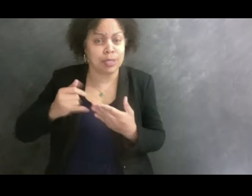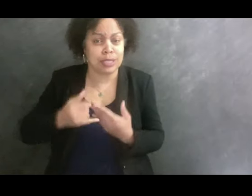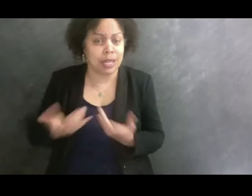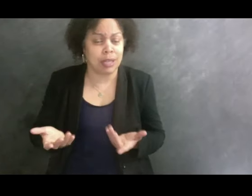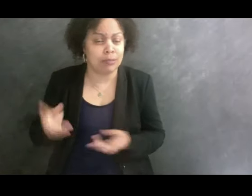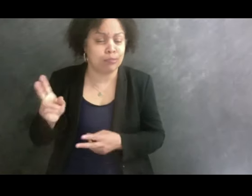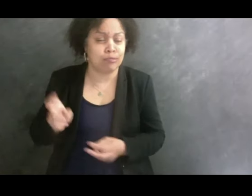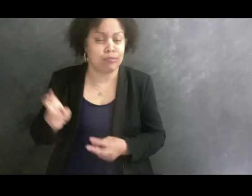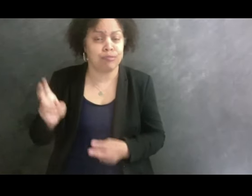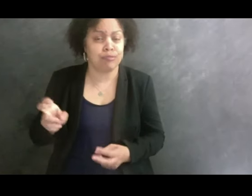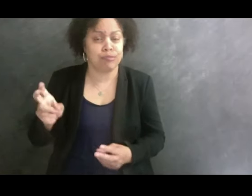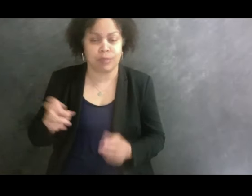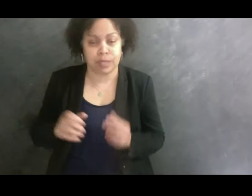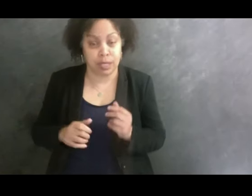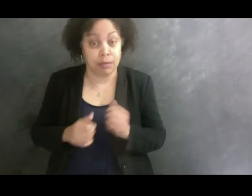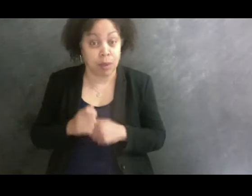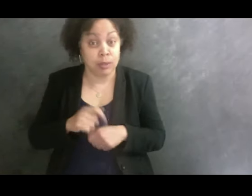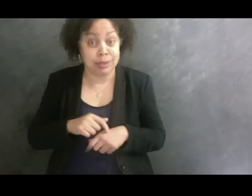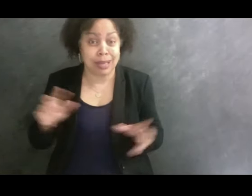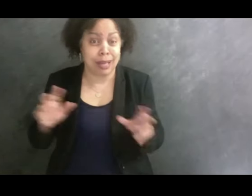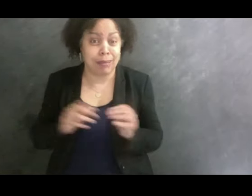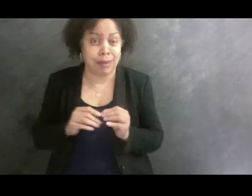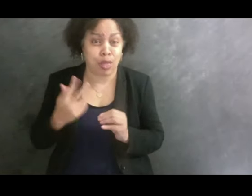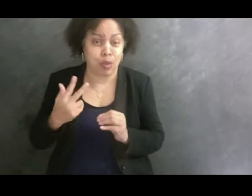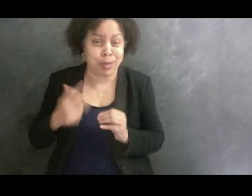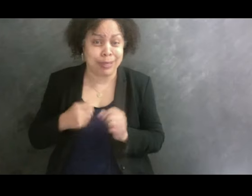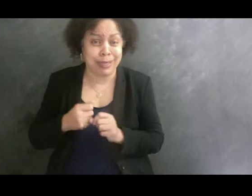most projects take around 3 to 5 years to complete.